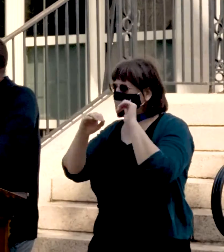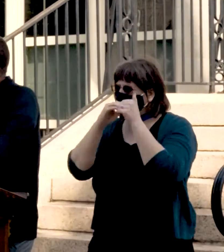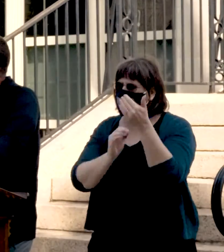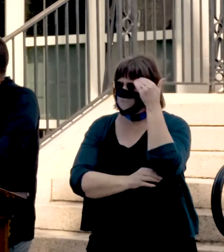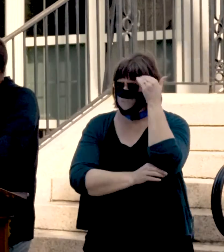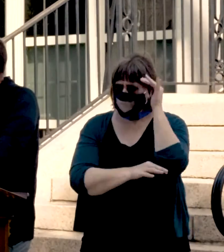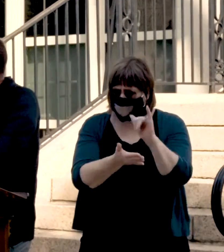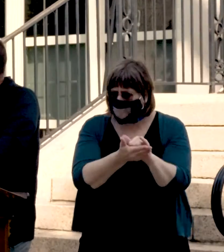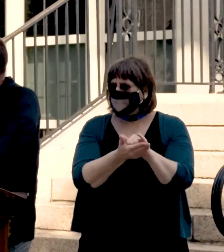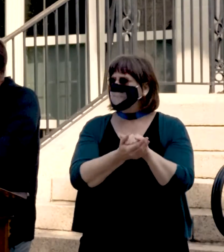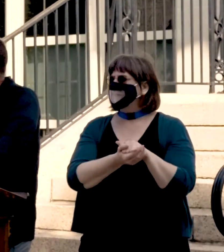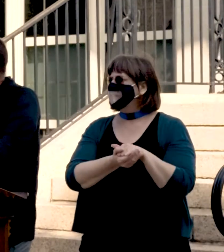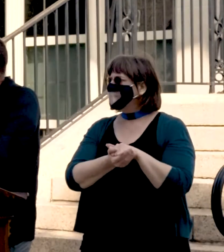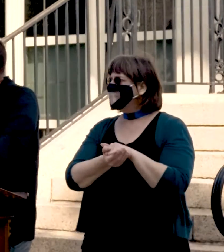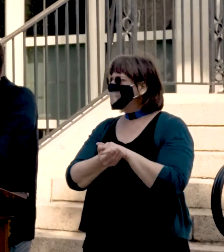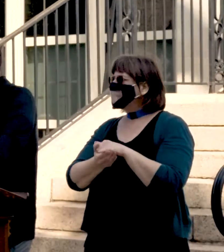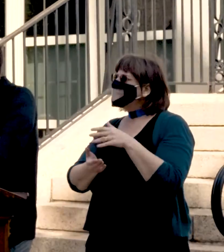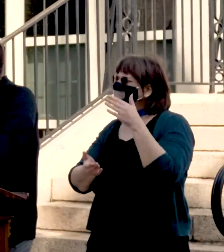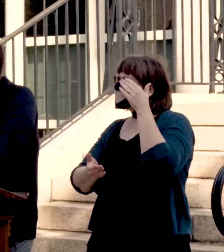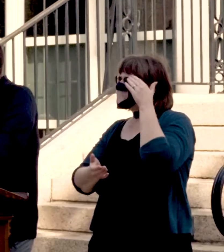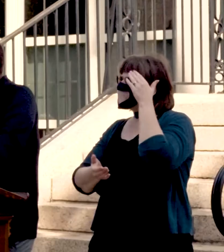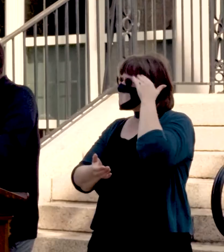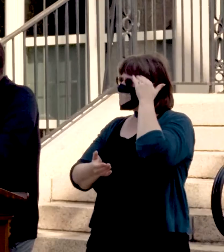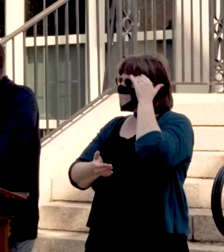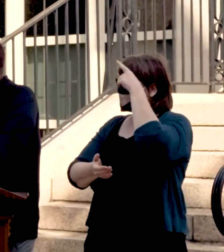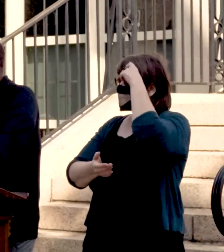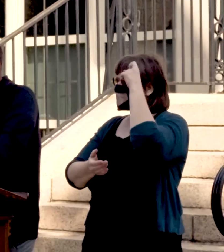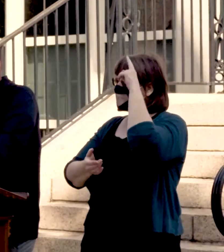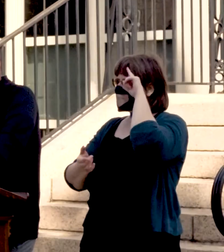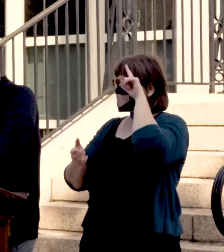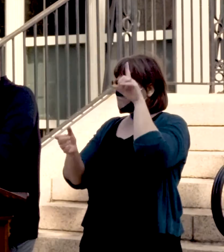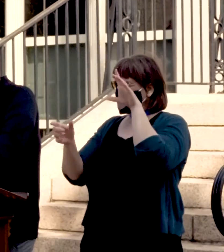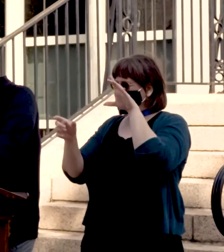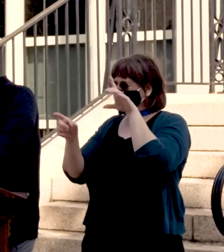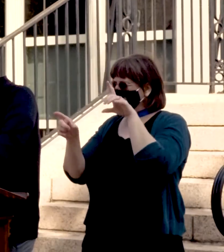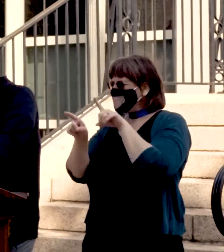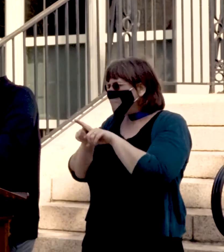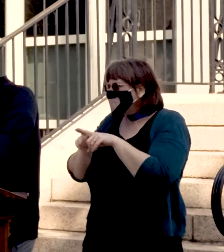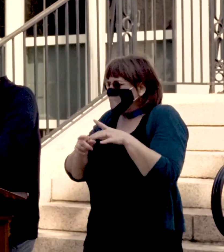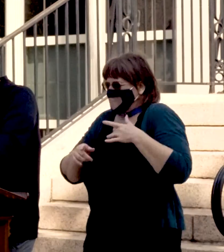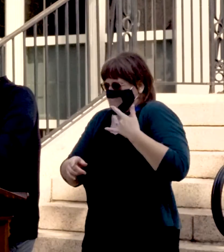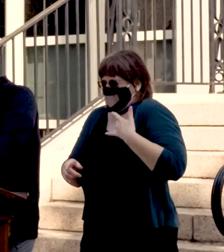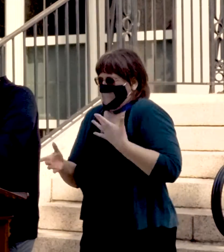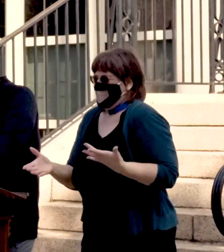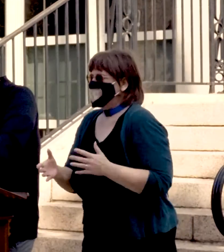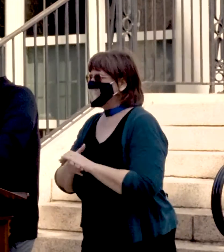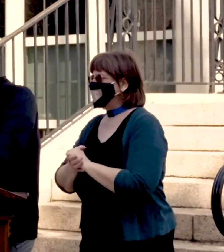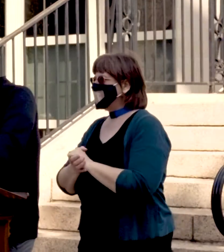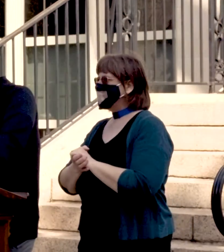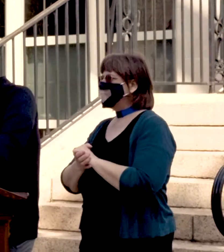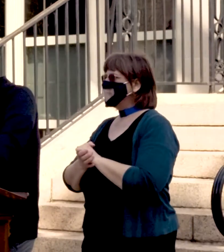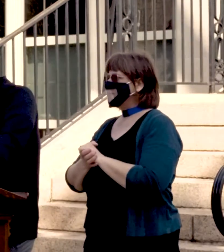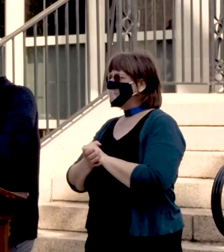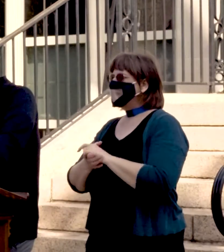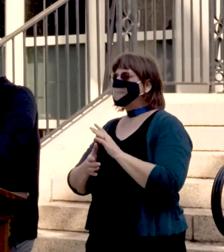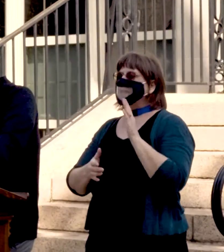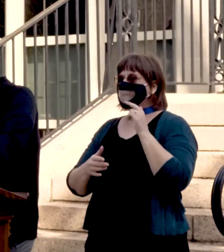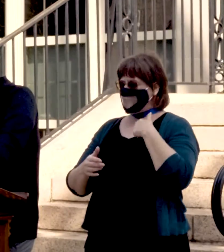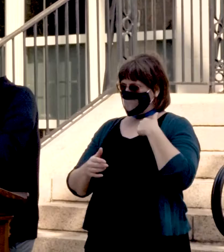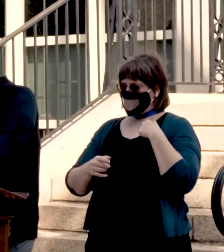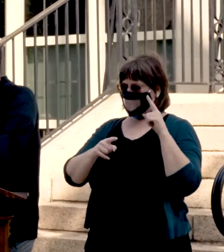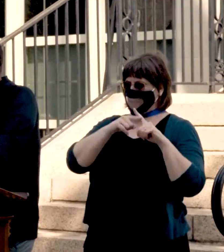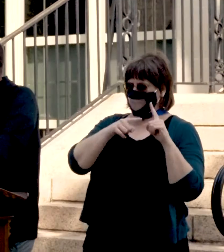how do you know? Is it just the brotherly thing that you have going here? Or what, how do you know we're not going to find Marty? He's going to be